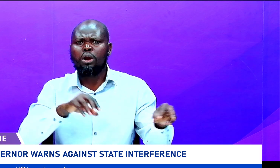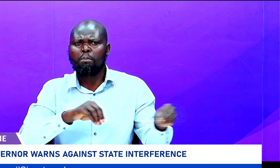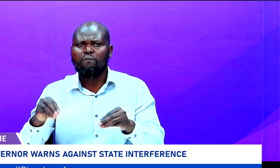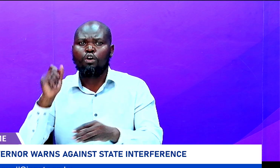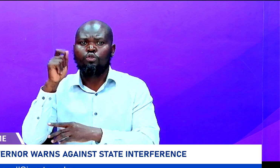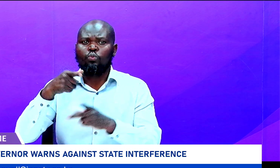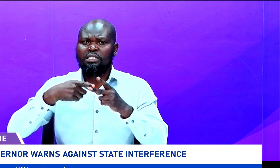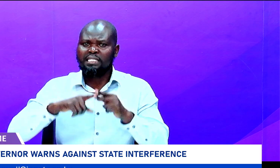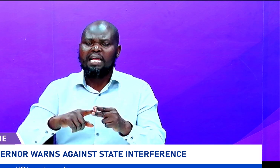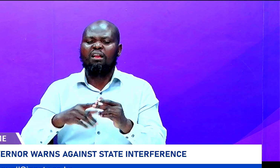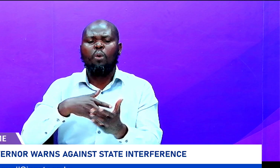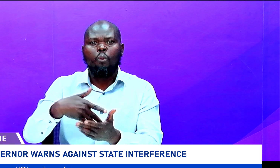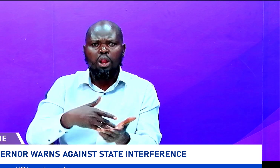under devolution.